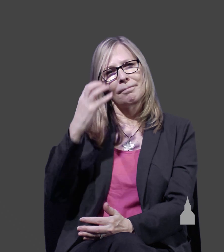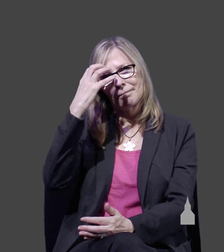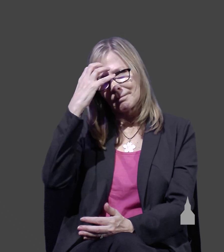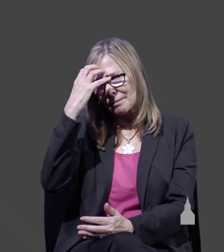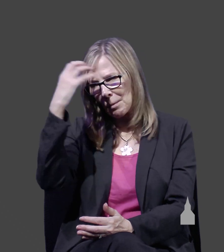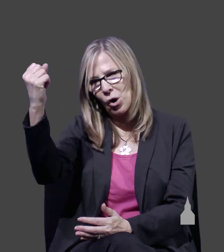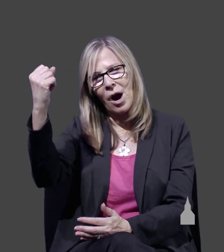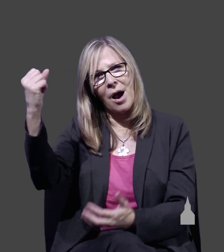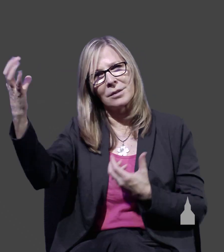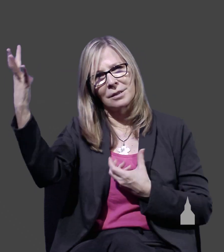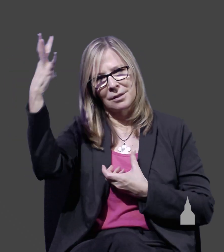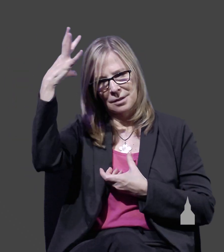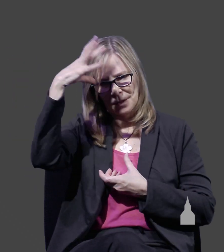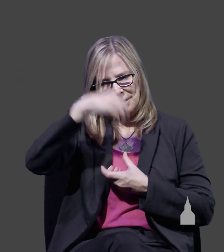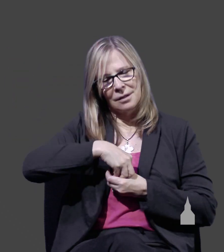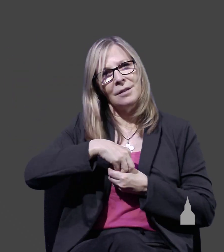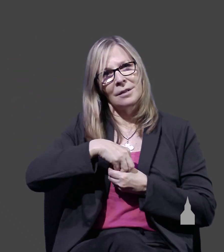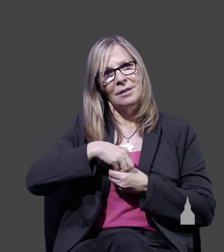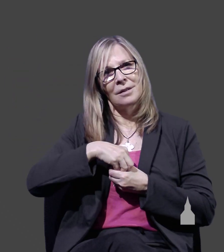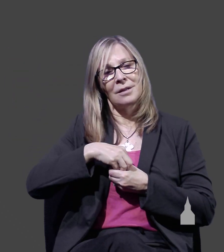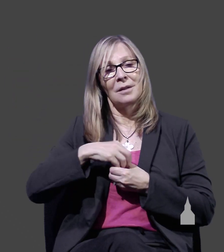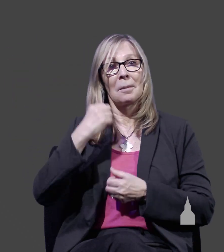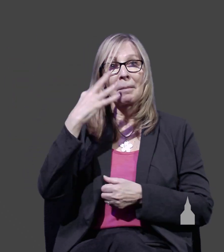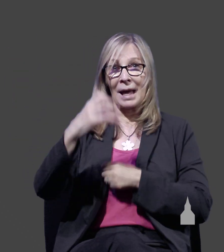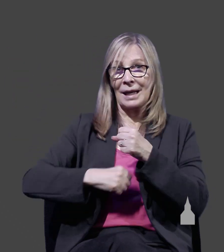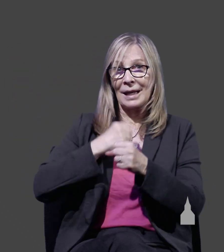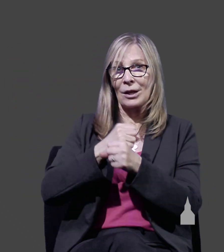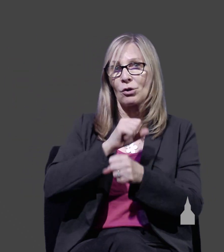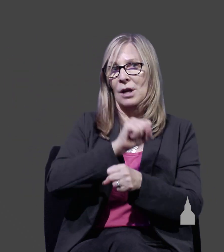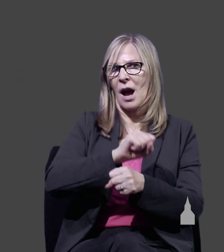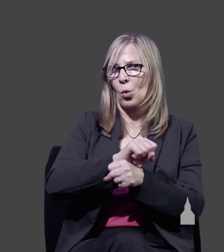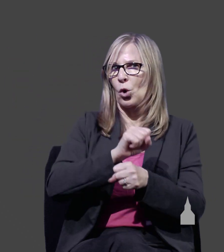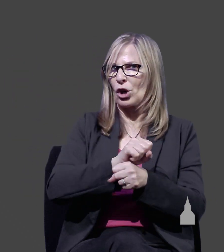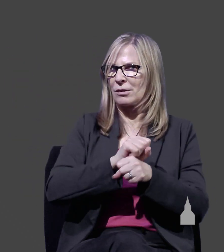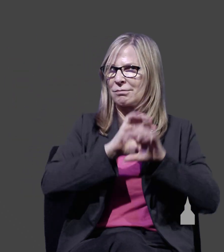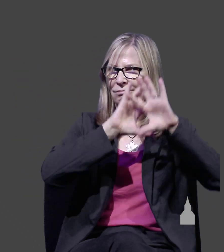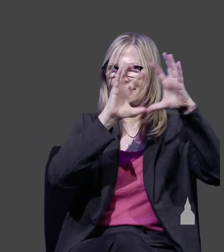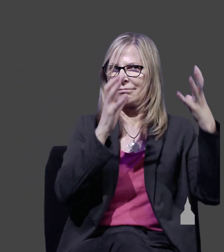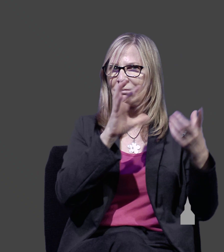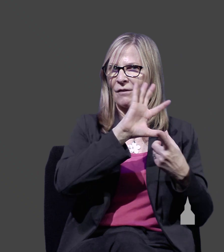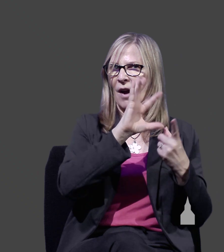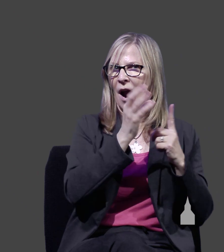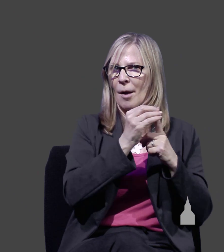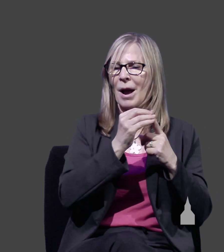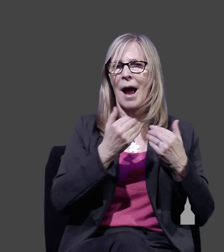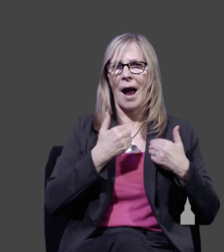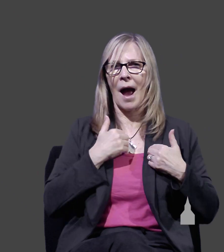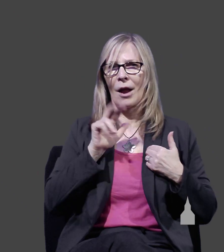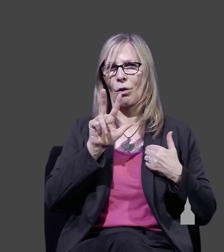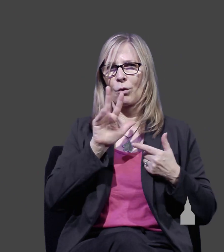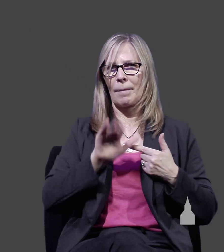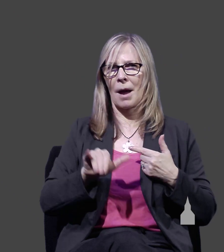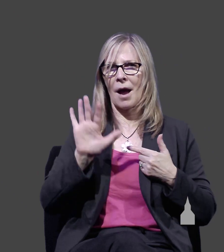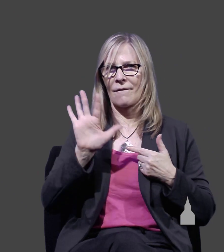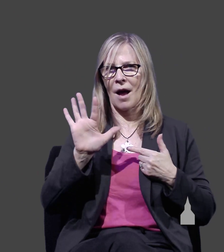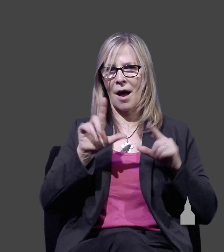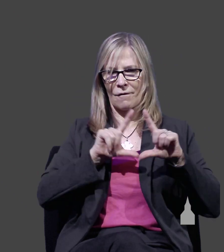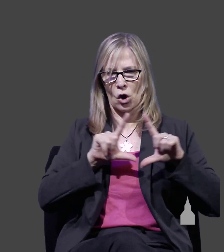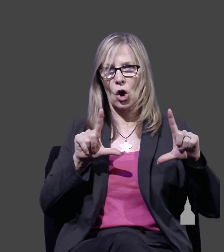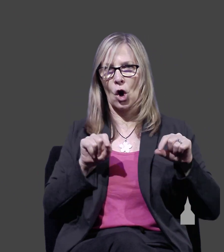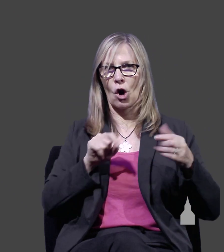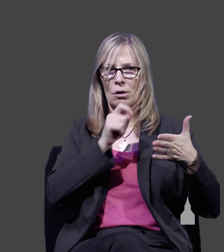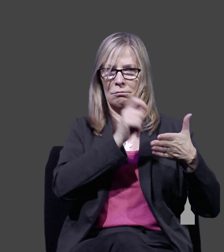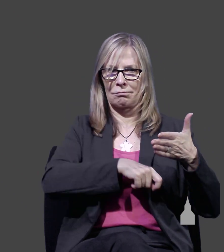Memorize them, internalize them. For years, when I worked in a secular environment, I carried a 3x5 card in my pocket that I had handwritten